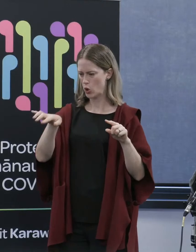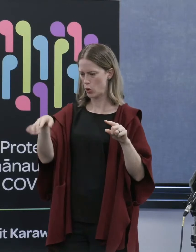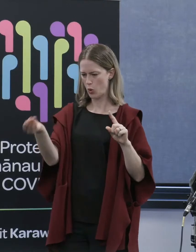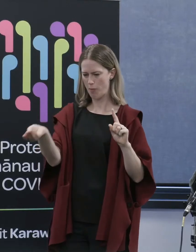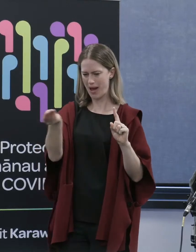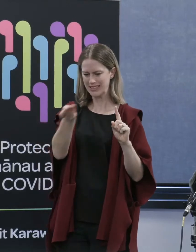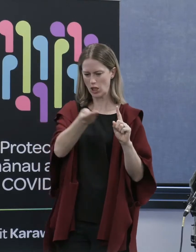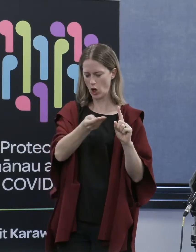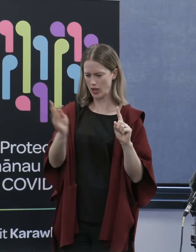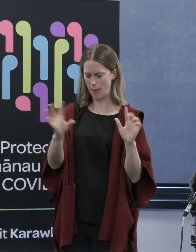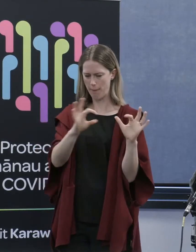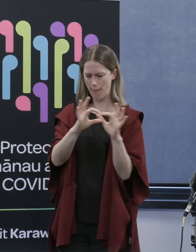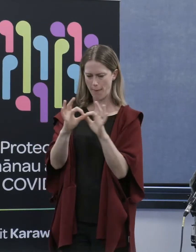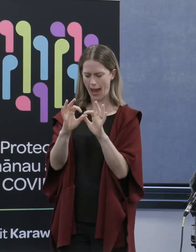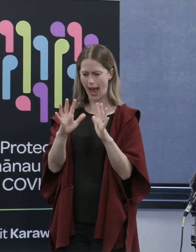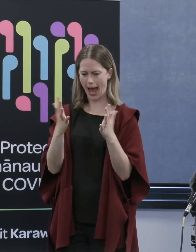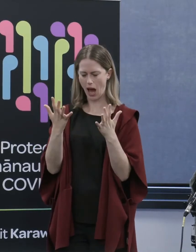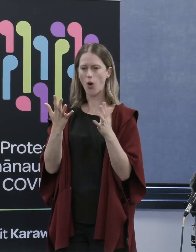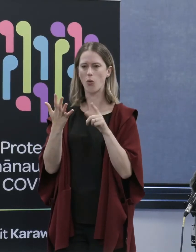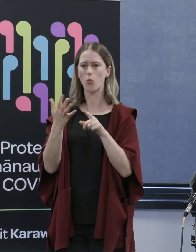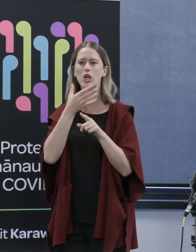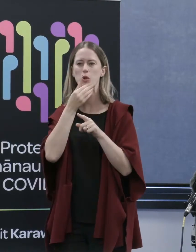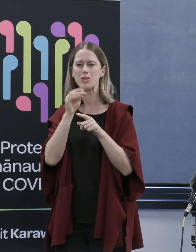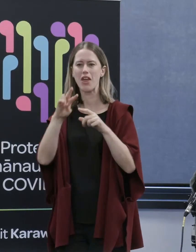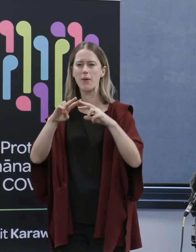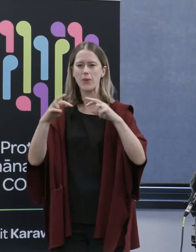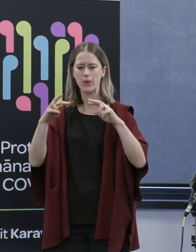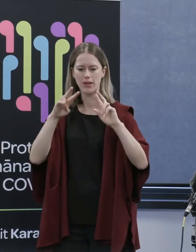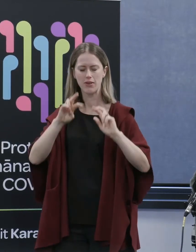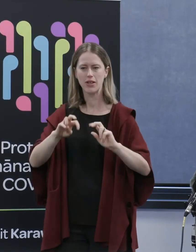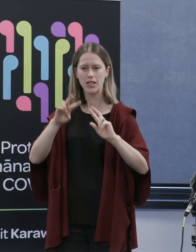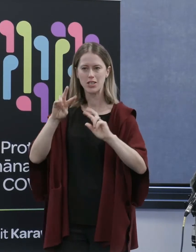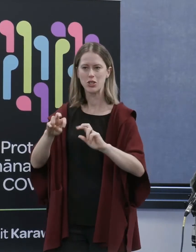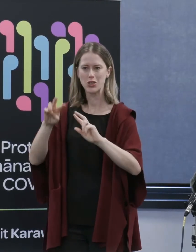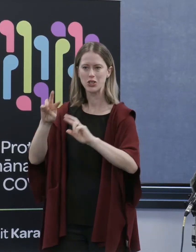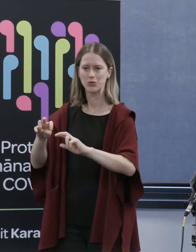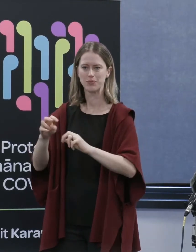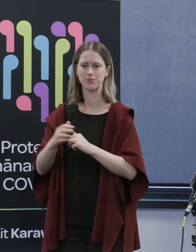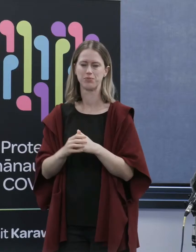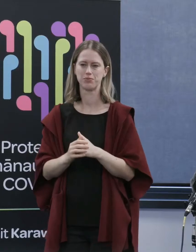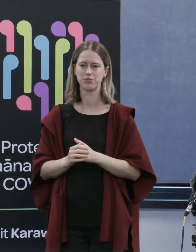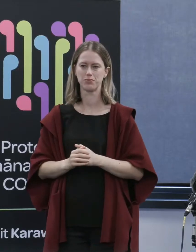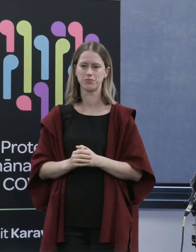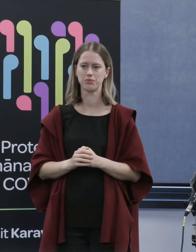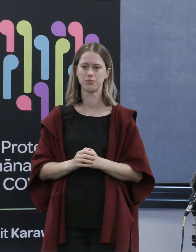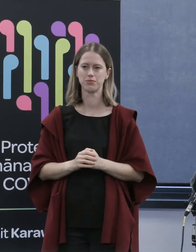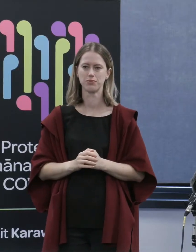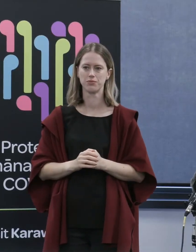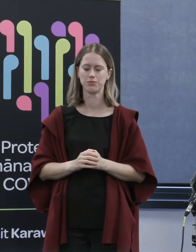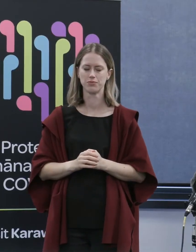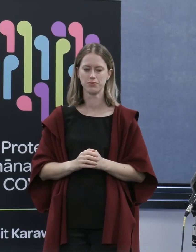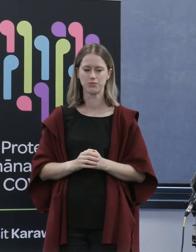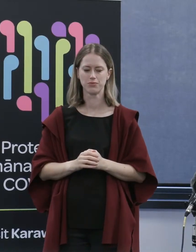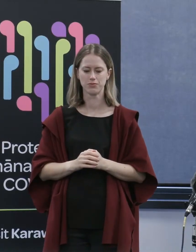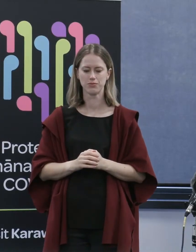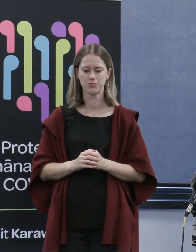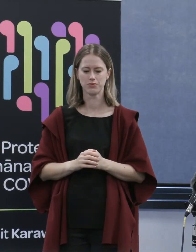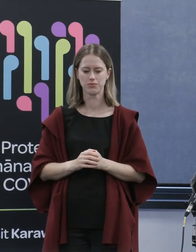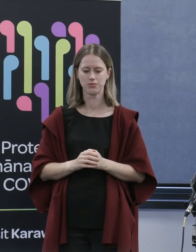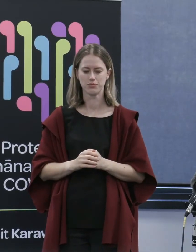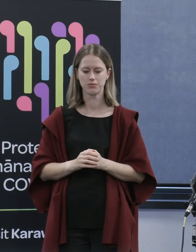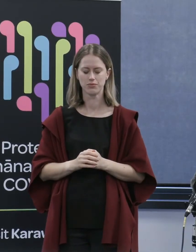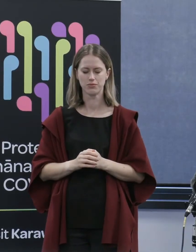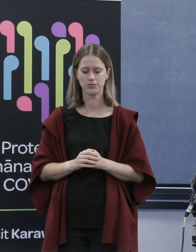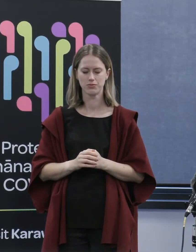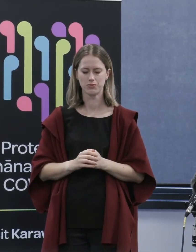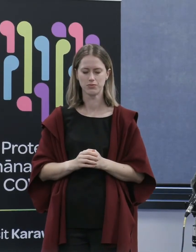people between people, not only epidemiologically, but also by linking the whole genome sequence and any variations in